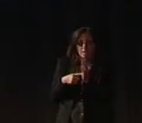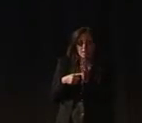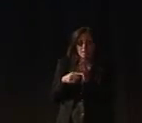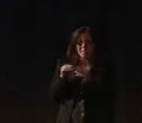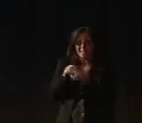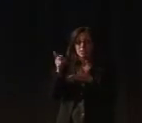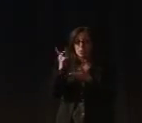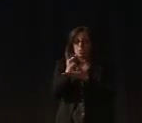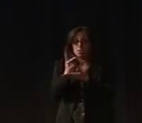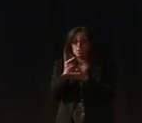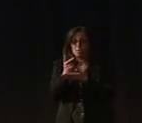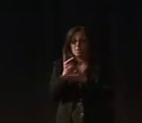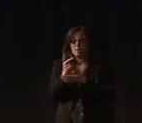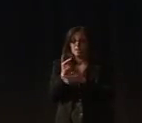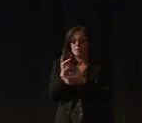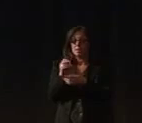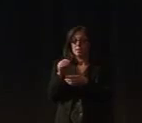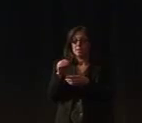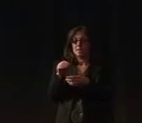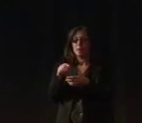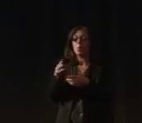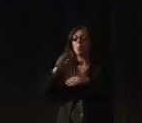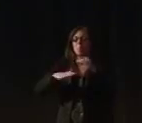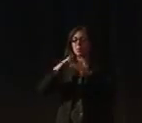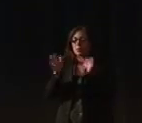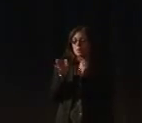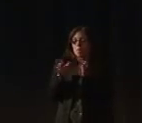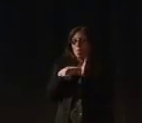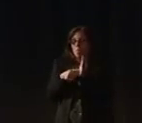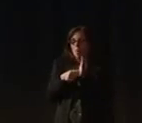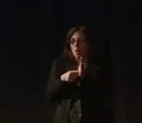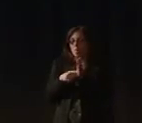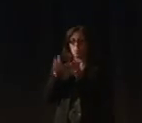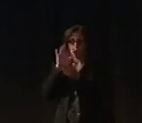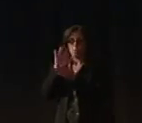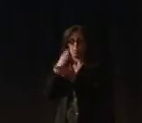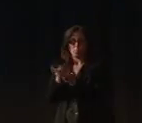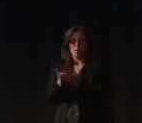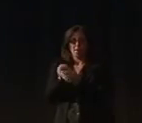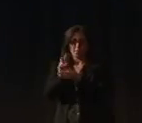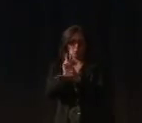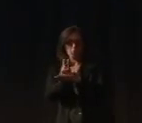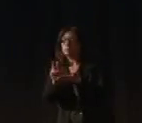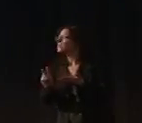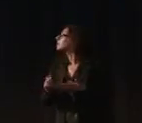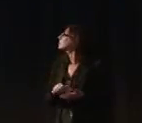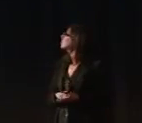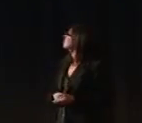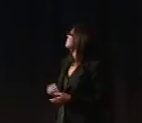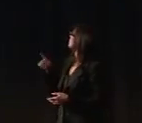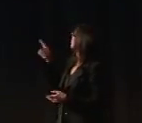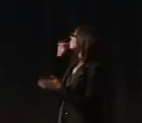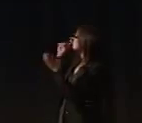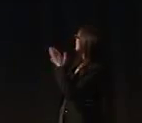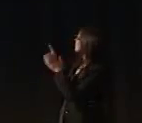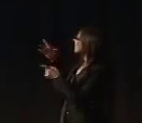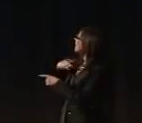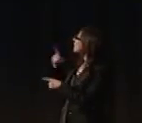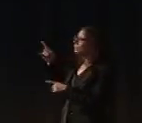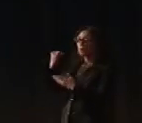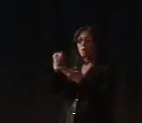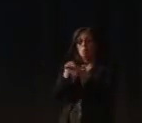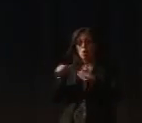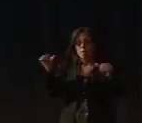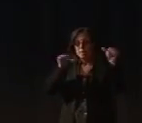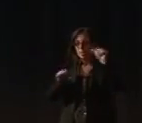should be here today, actually, arriving. Not of that size, of course. And you see, this is an interesting case where art and science are mixed this time,